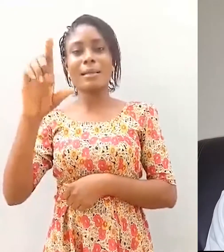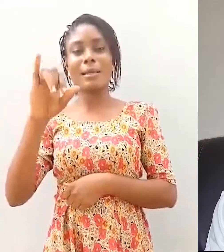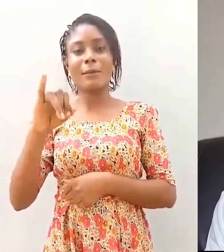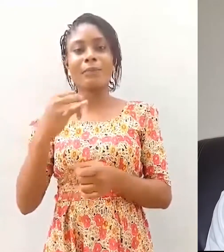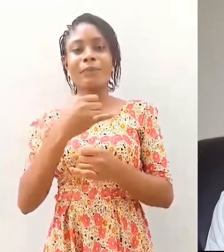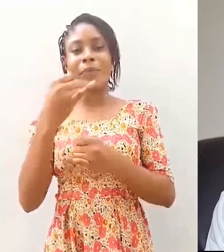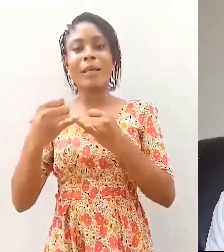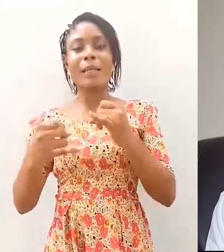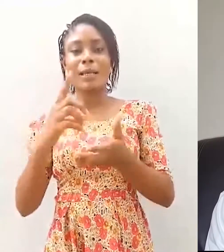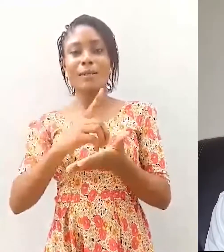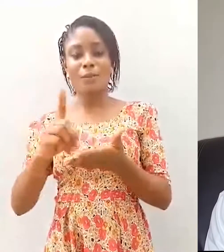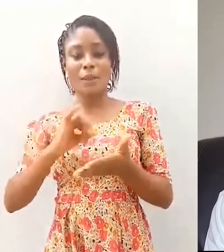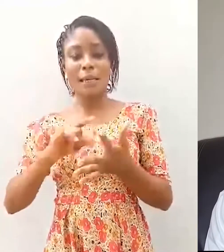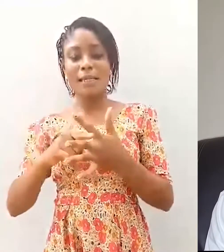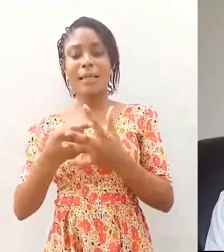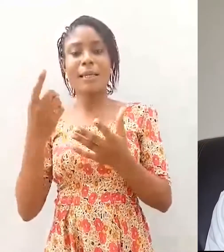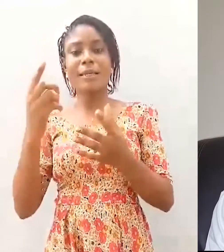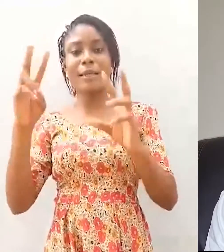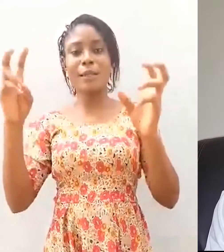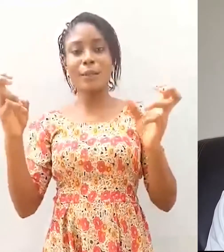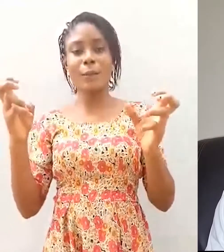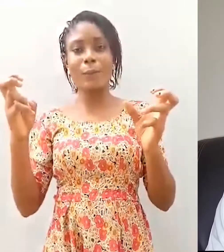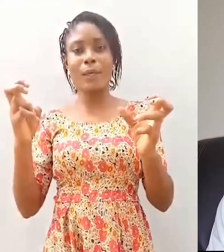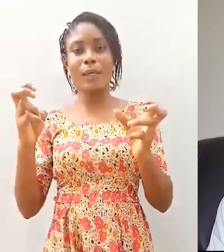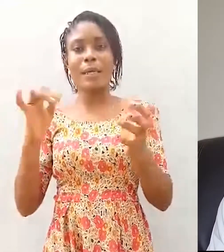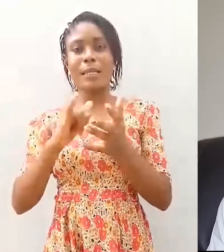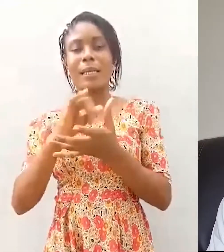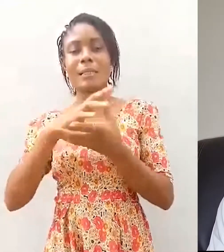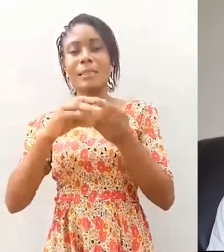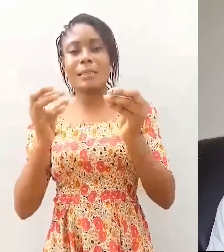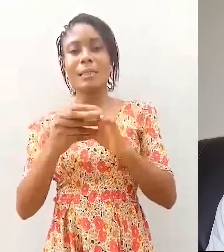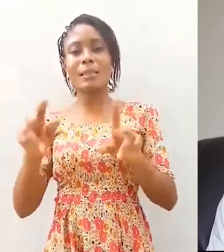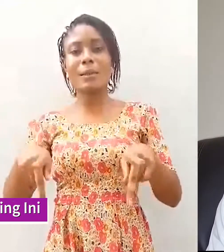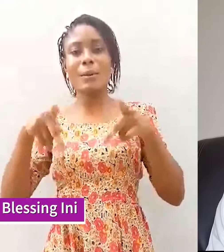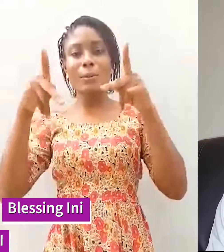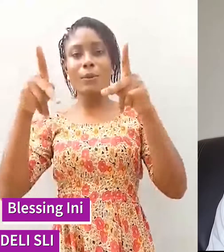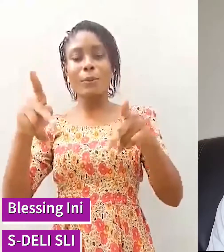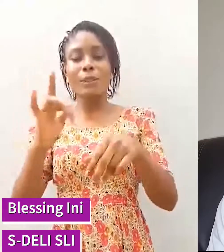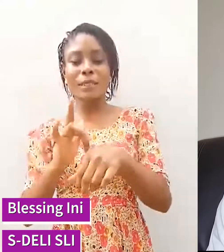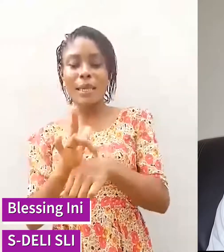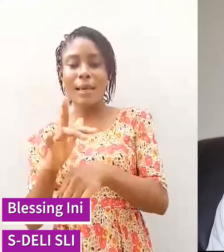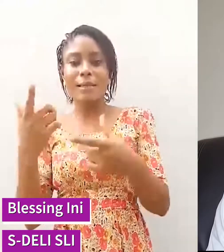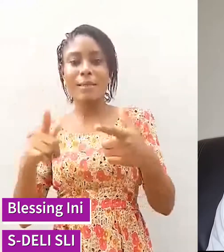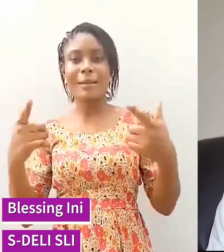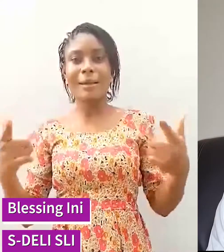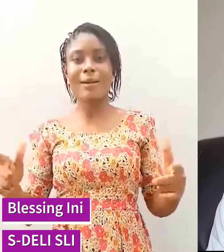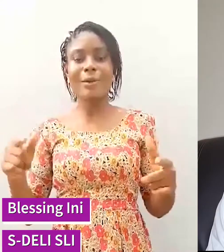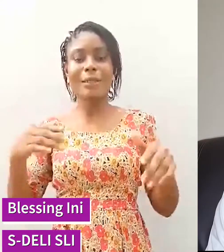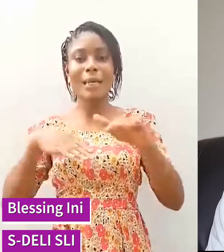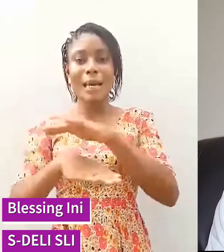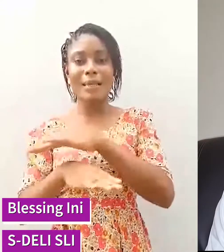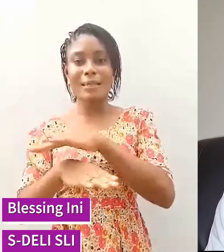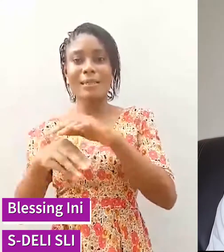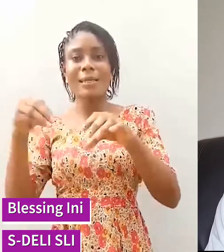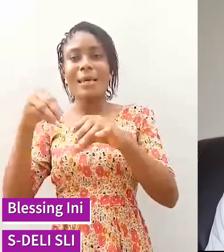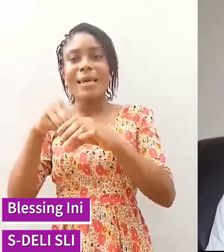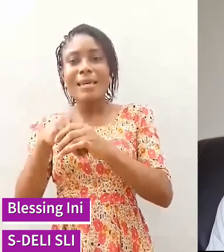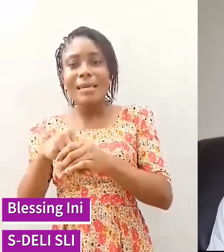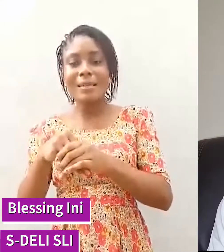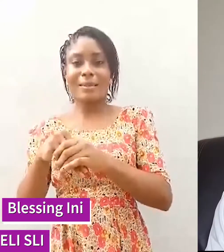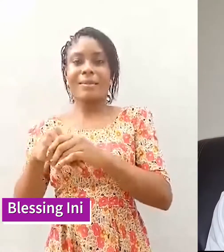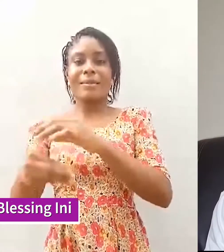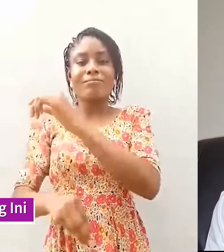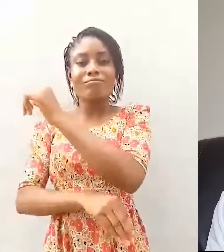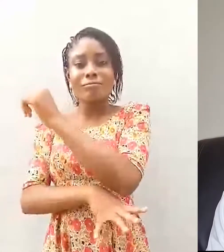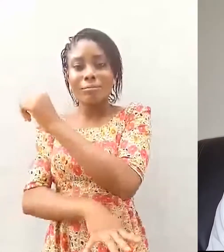began a topic that says promoting early language access in indigenous deaf communities. And today, I